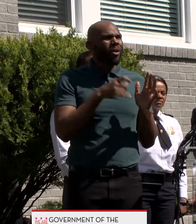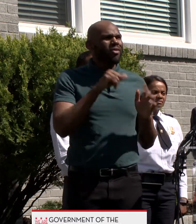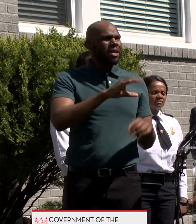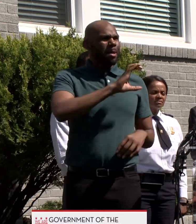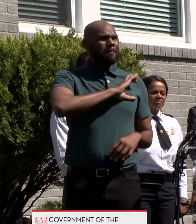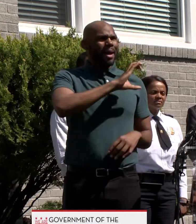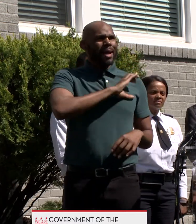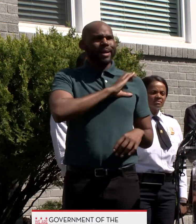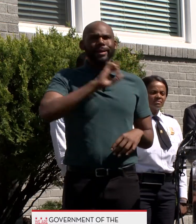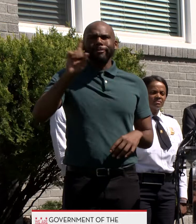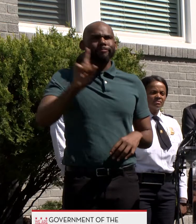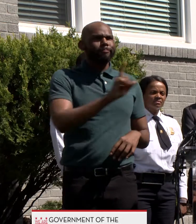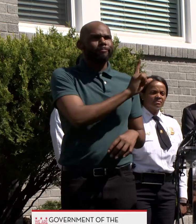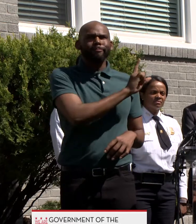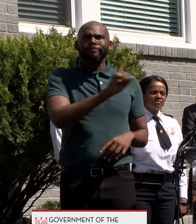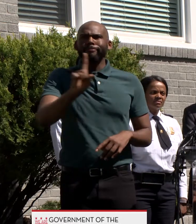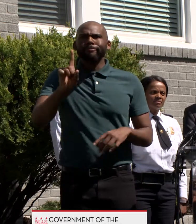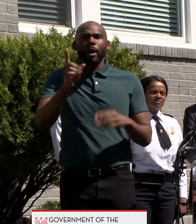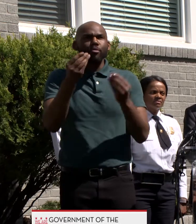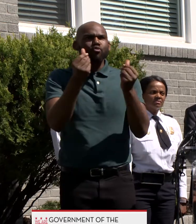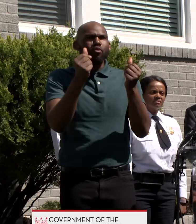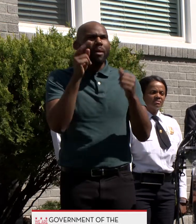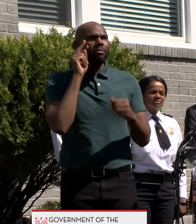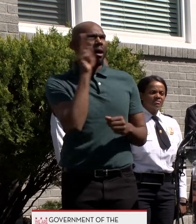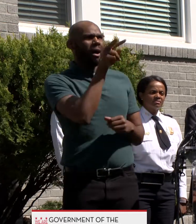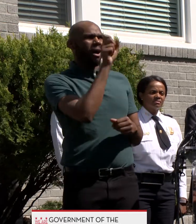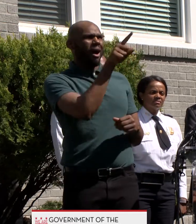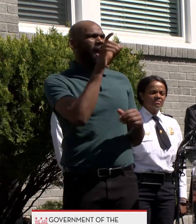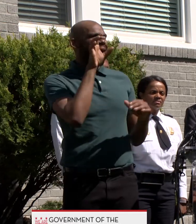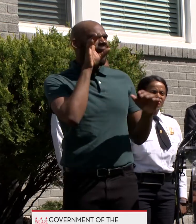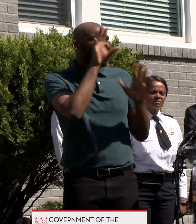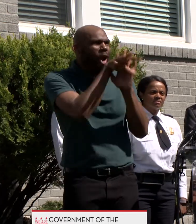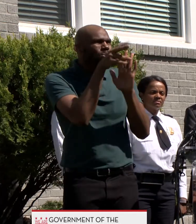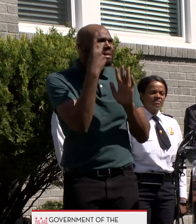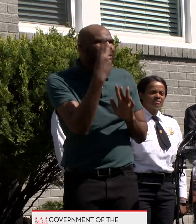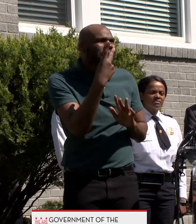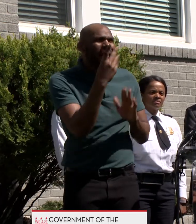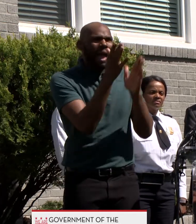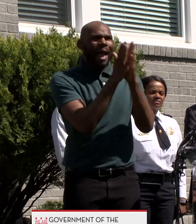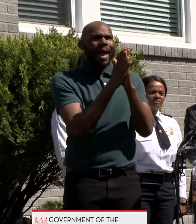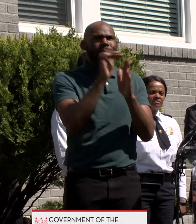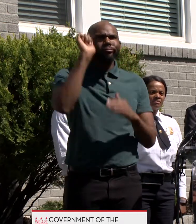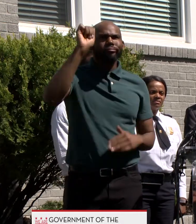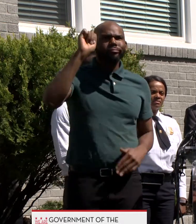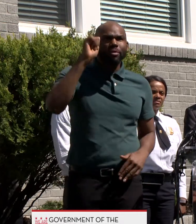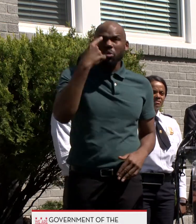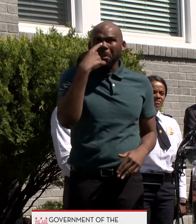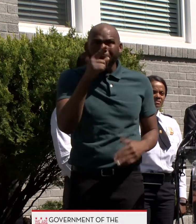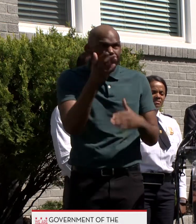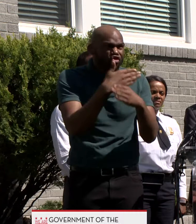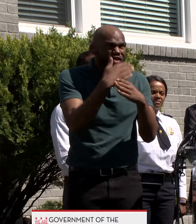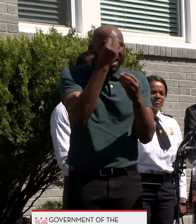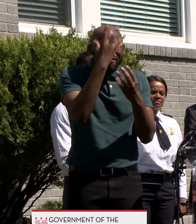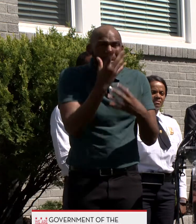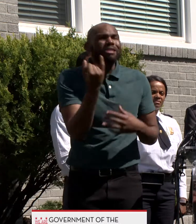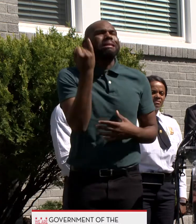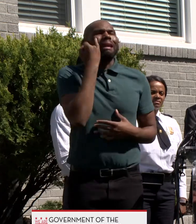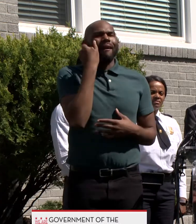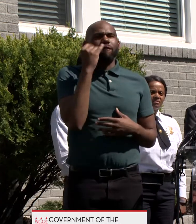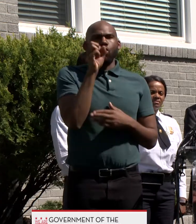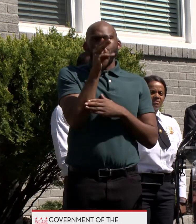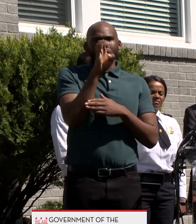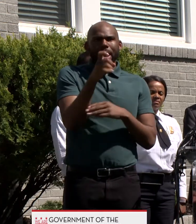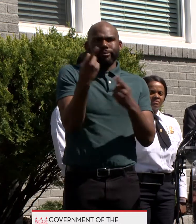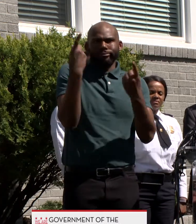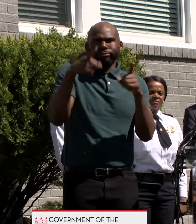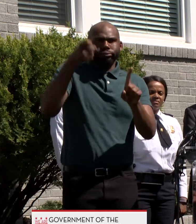patrol officers look on a property, they see a camera, they ask a homeowner if they can share information with us if a crime has been